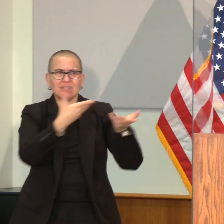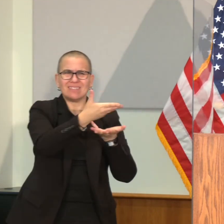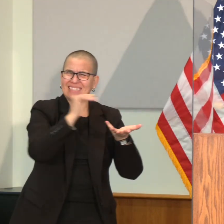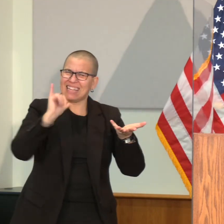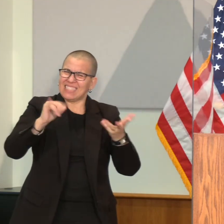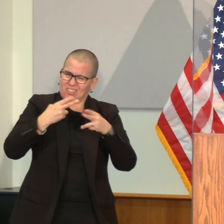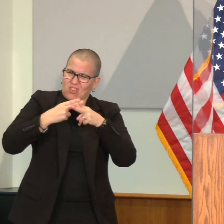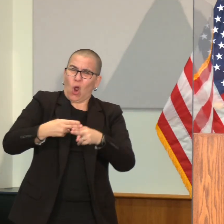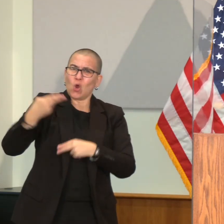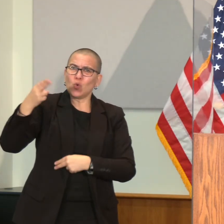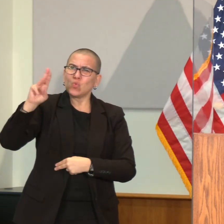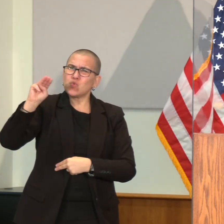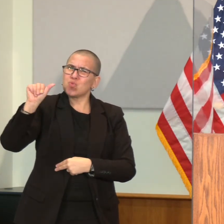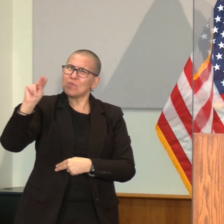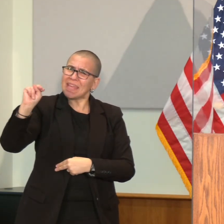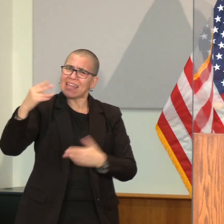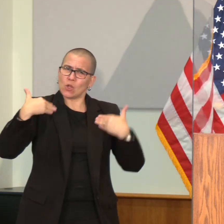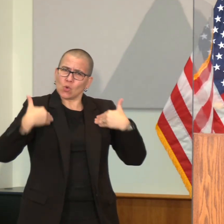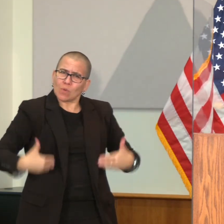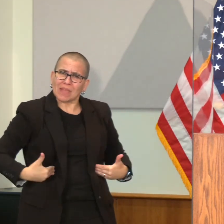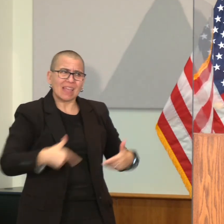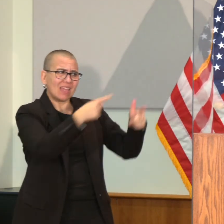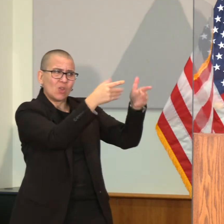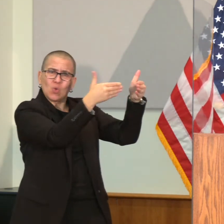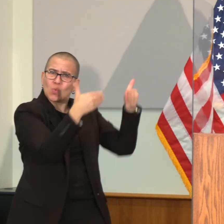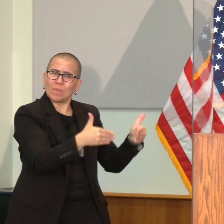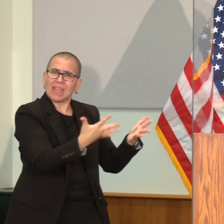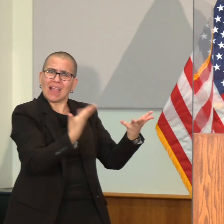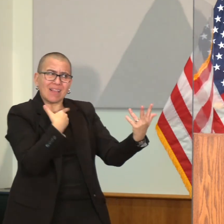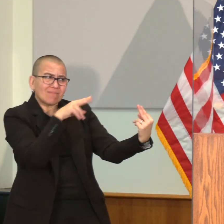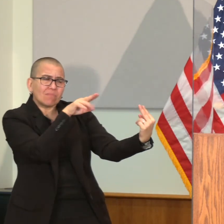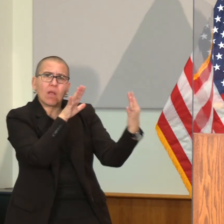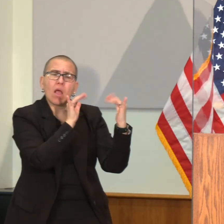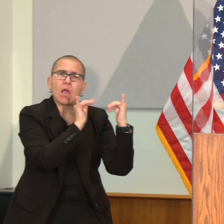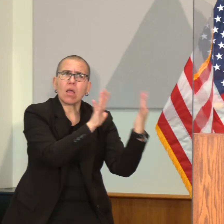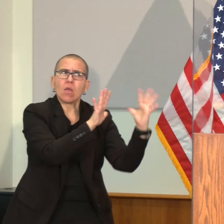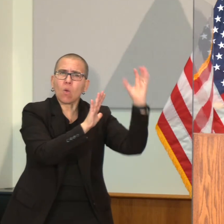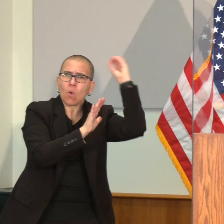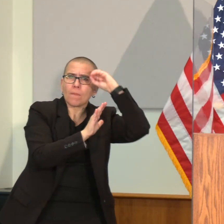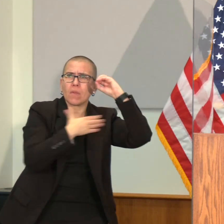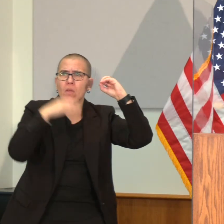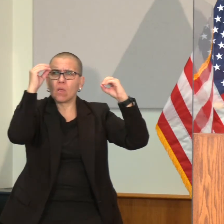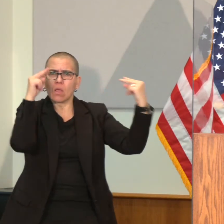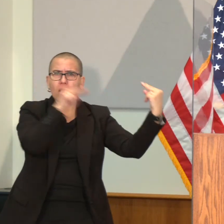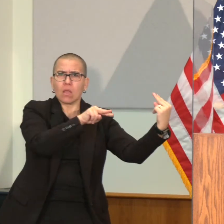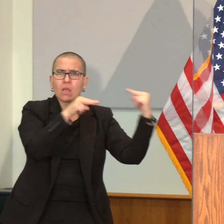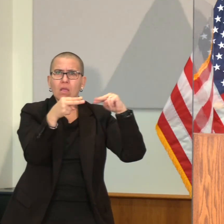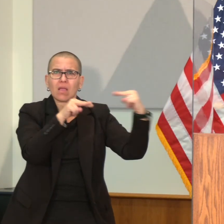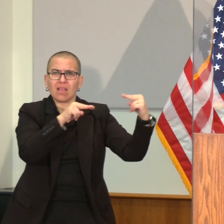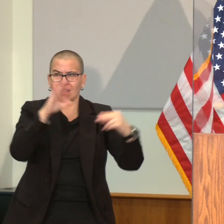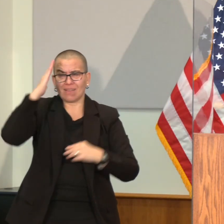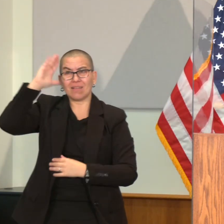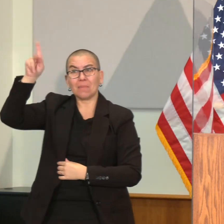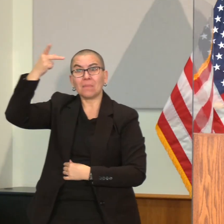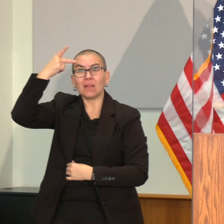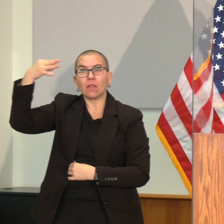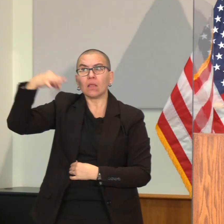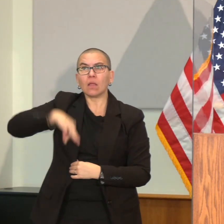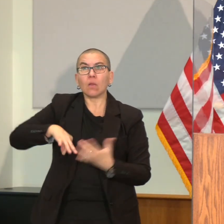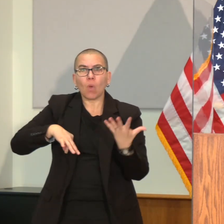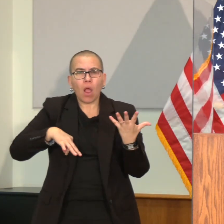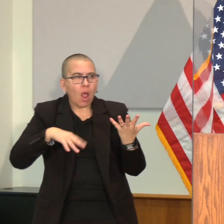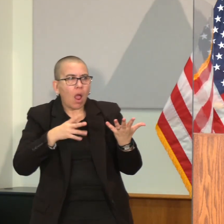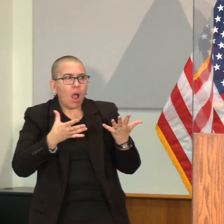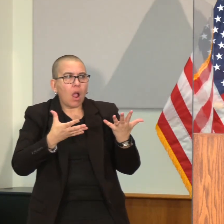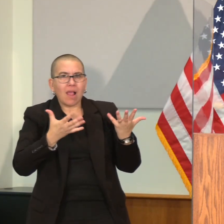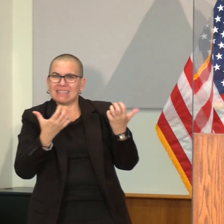that, you're seeing a representative who I would have to, and I certainly would not speak to it, there's probably zero political gain from doing this, other than